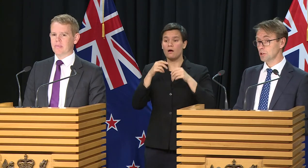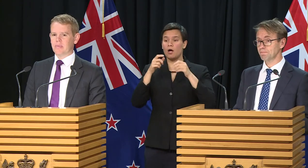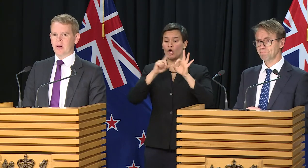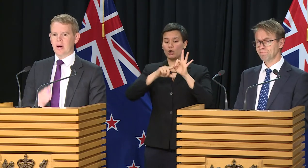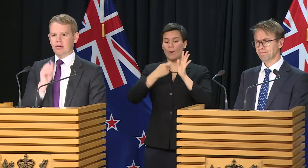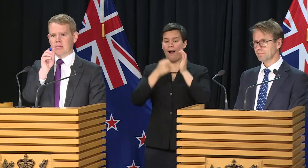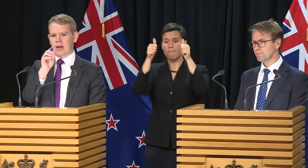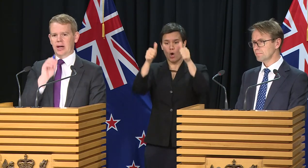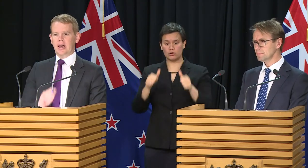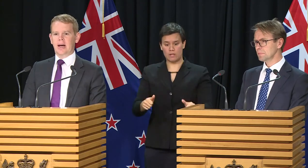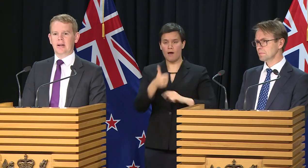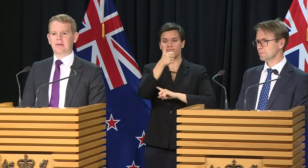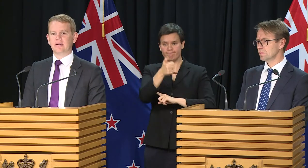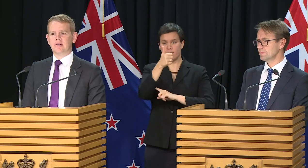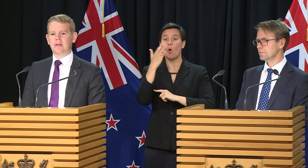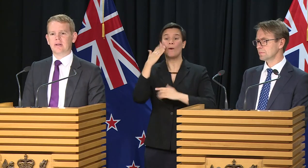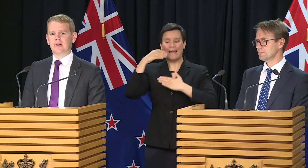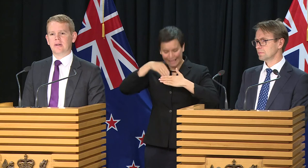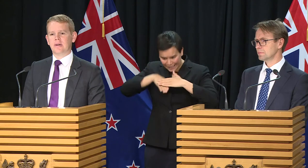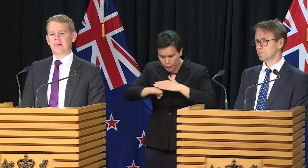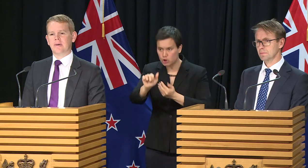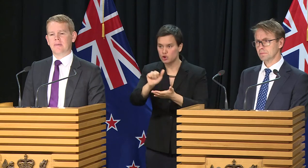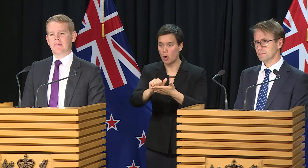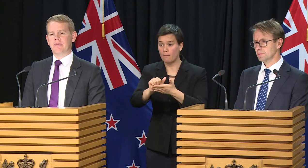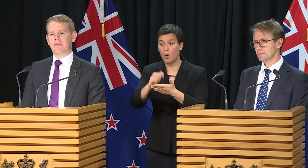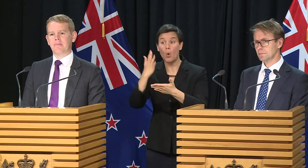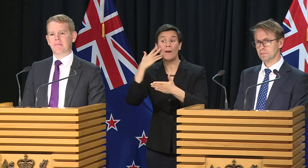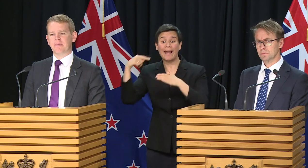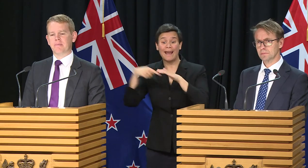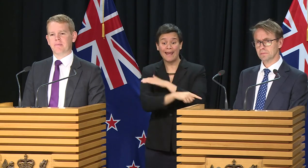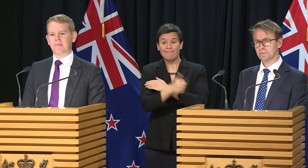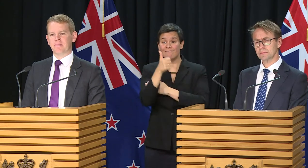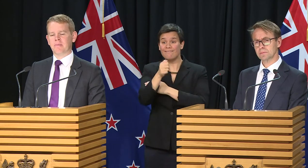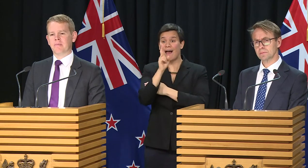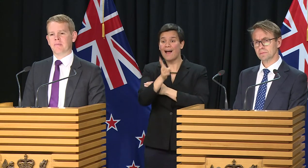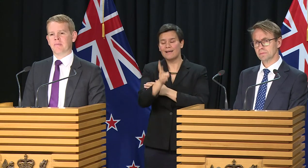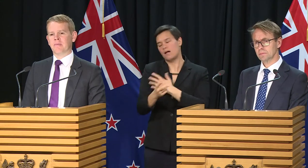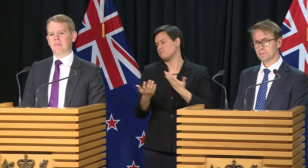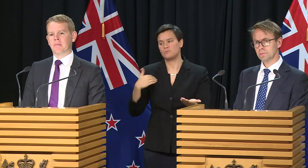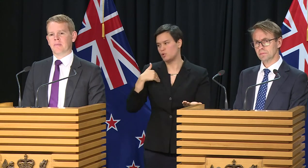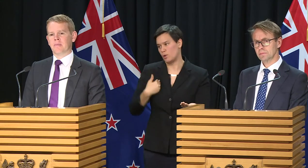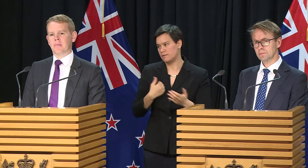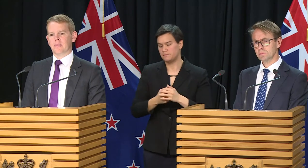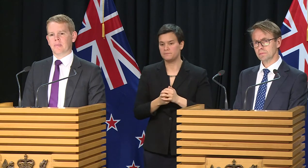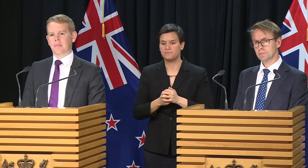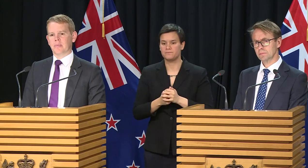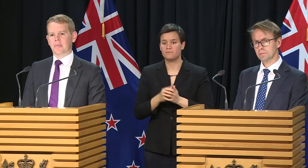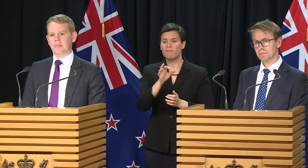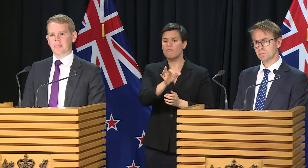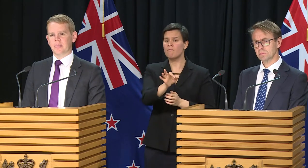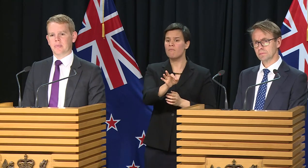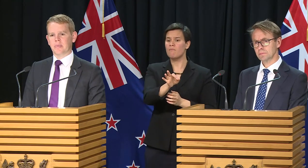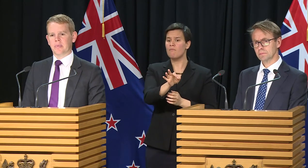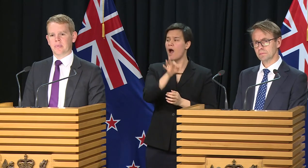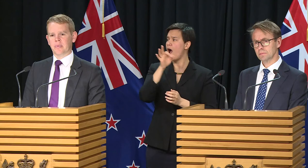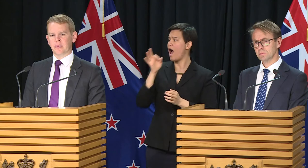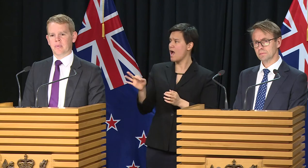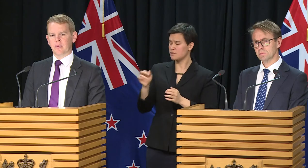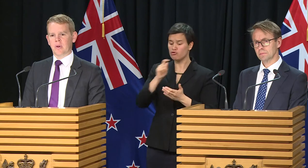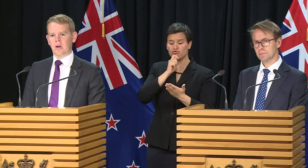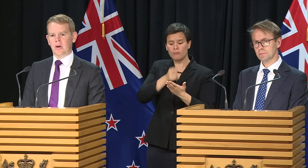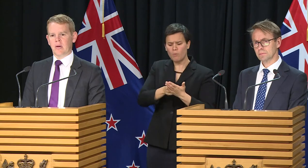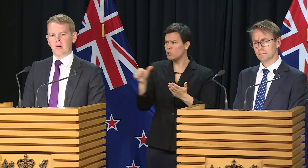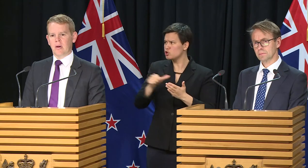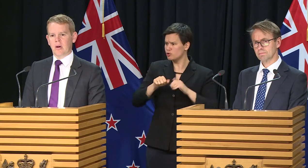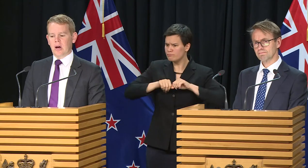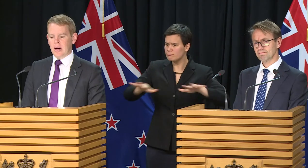that information. Did they have visit anywhere else? On the Heather Simpson and Sir Brian report, don't you need to be more transparent with the public and get that report out